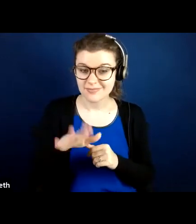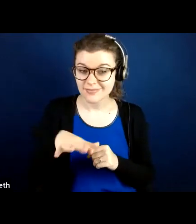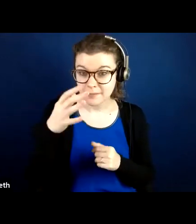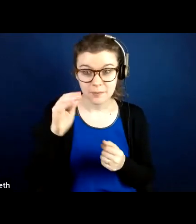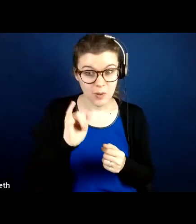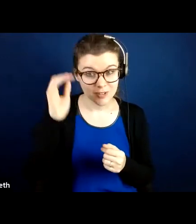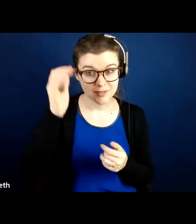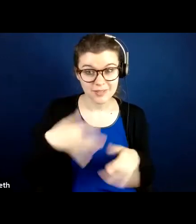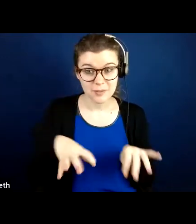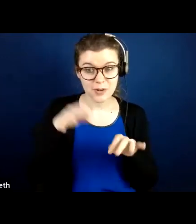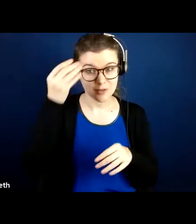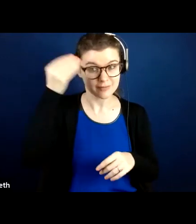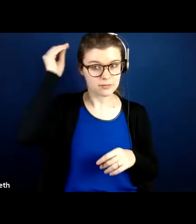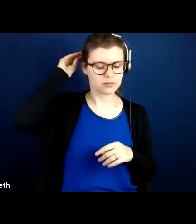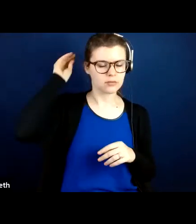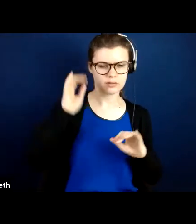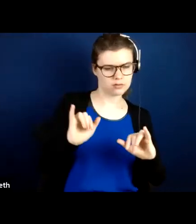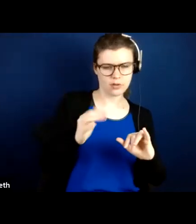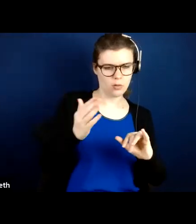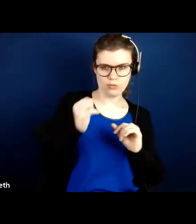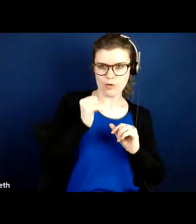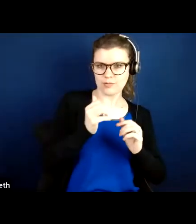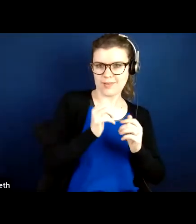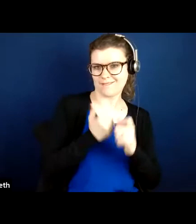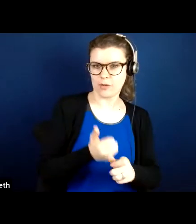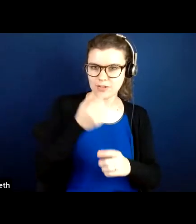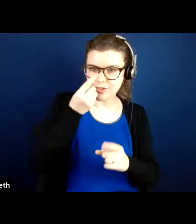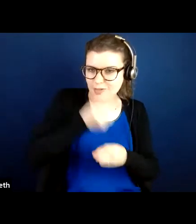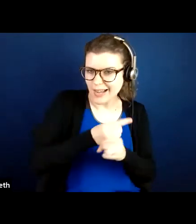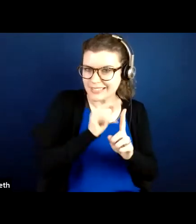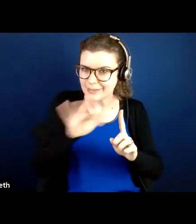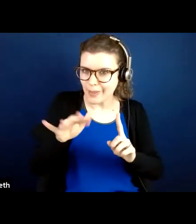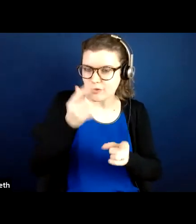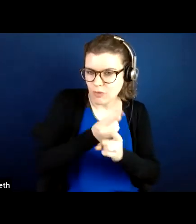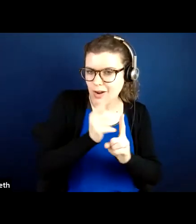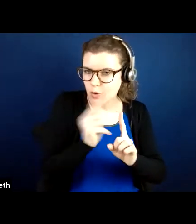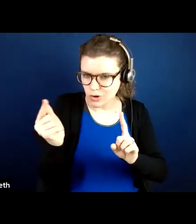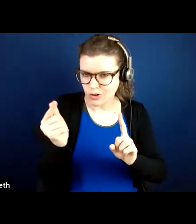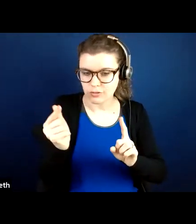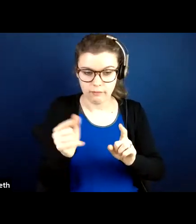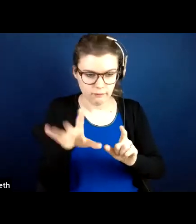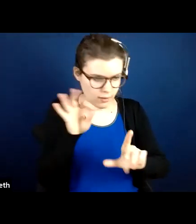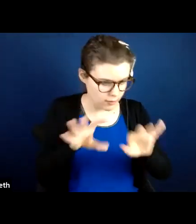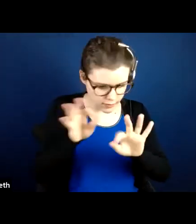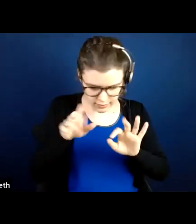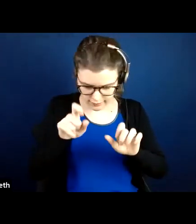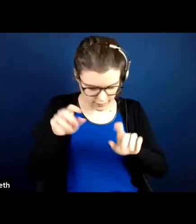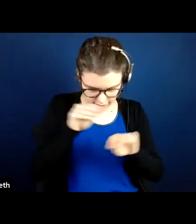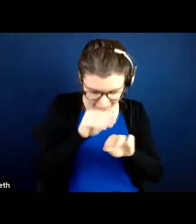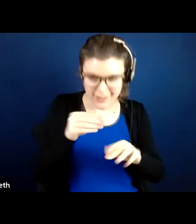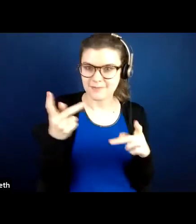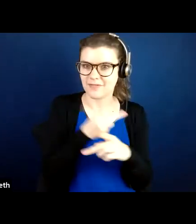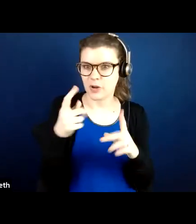it's not going to be necessarily in order of how the word's going to be spelled. And Kimberly will